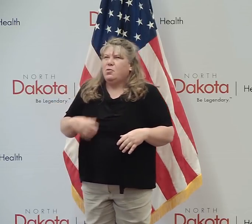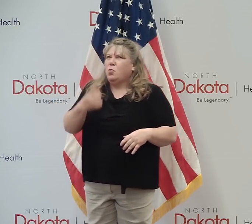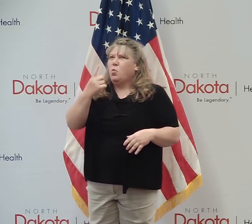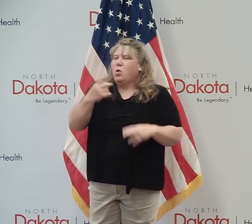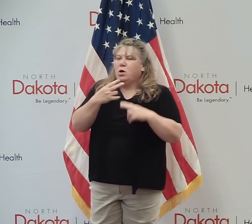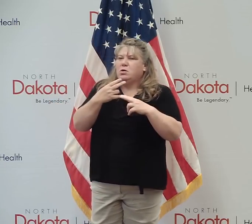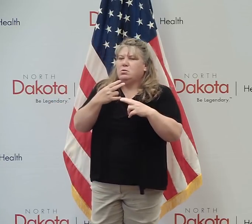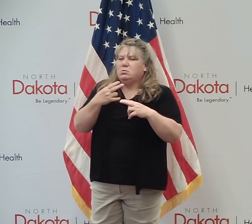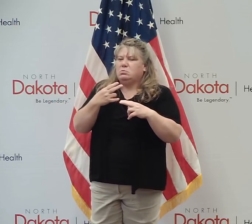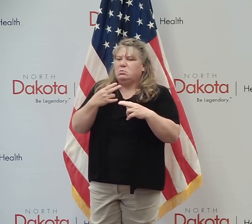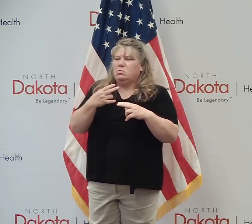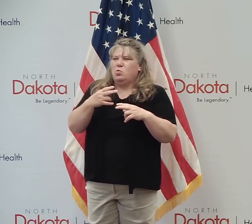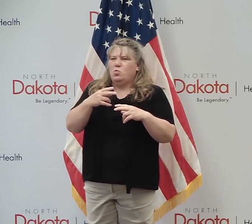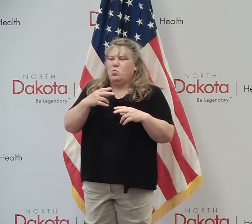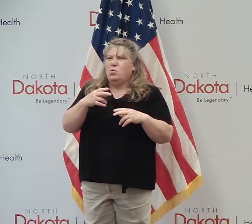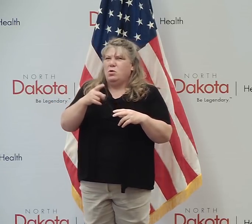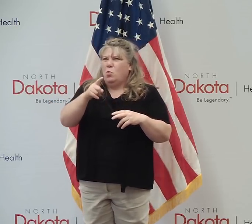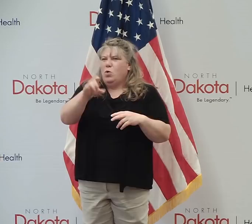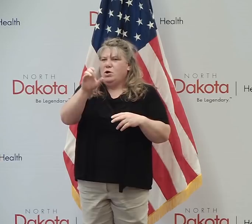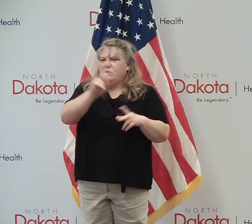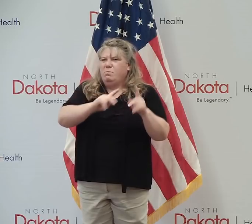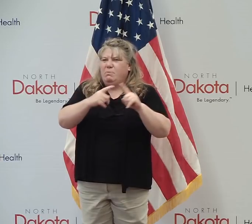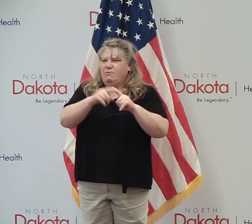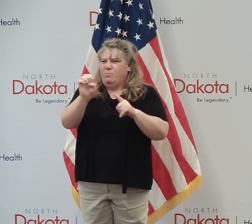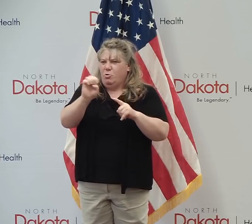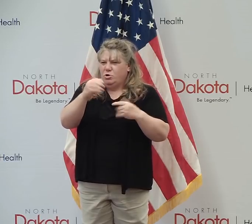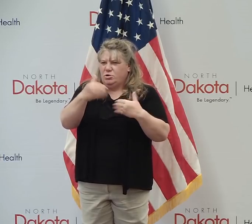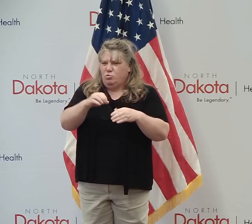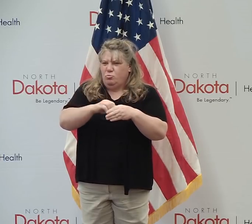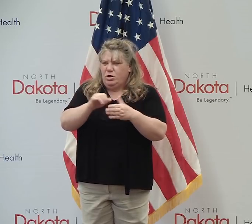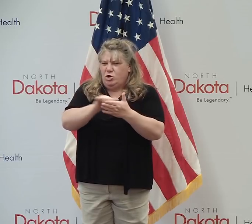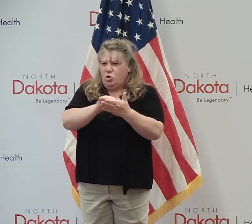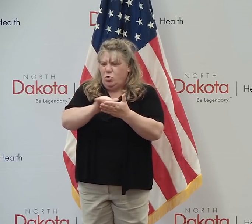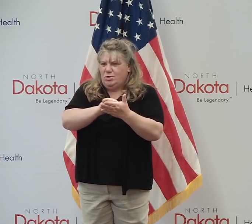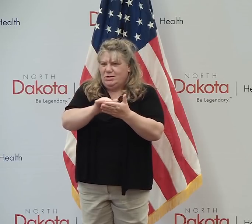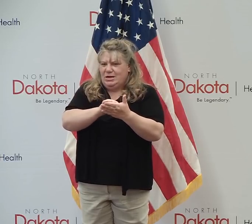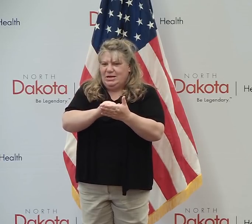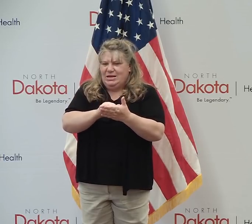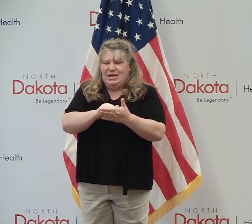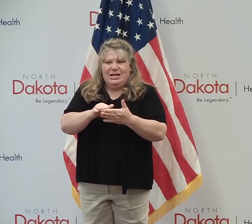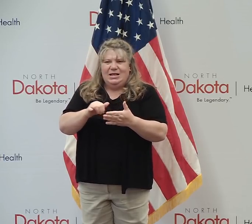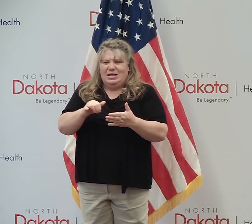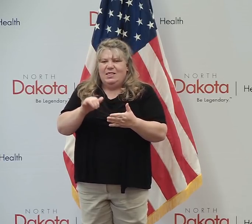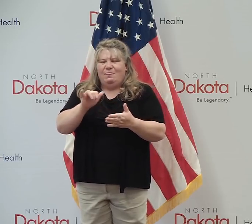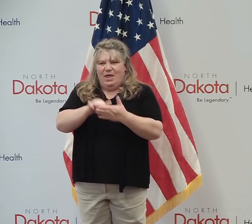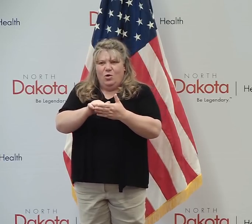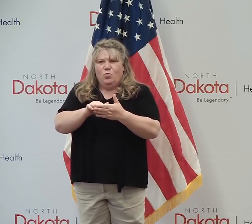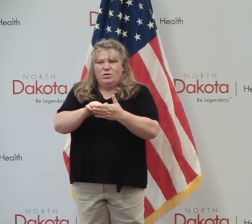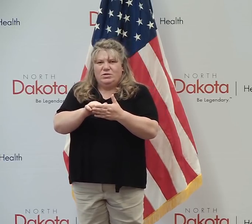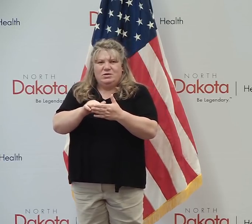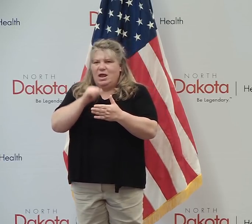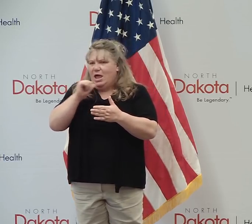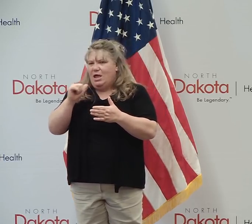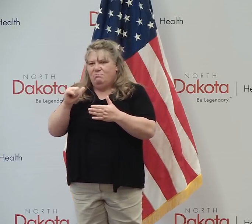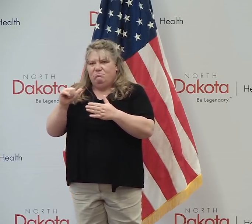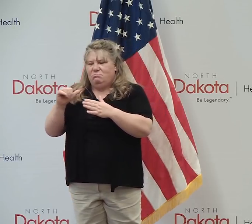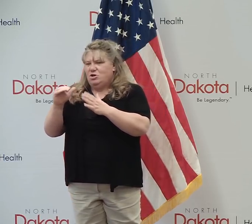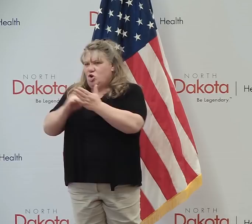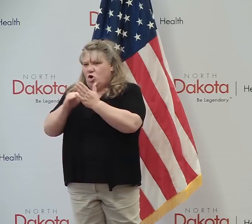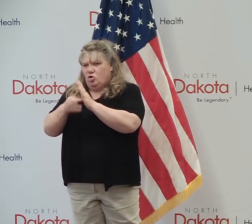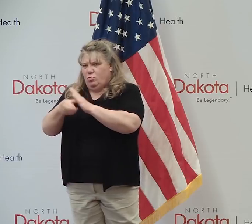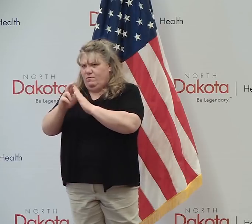originally called it into question was 100 people from an emergency room in New York City, and it wasn't a peer-reviewed study. And so the one that originally became the